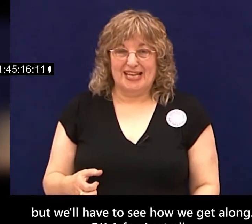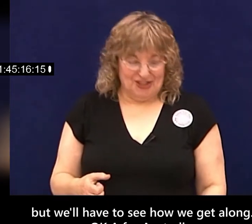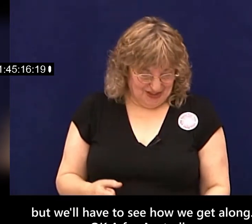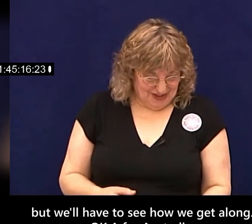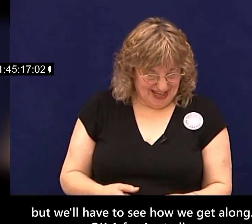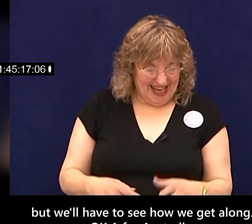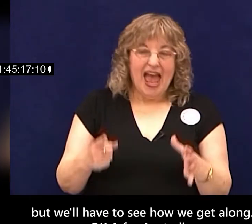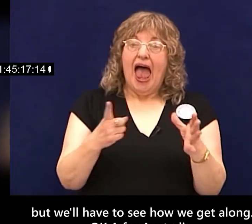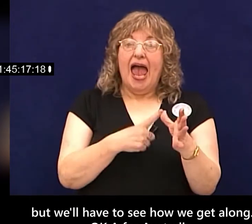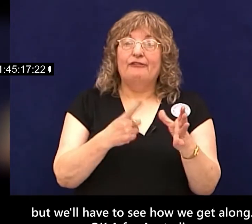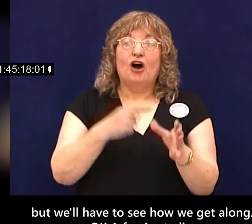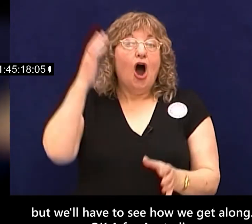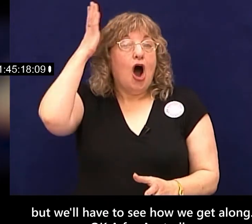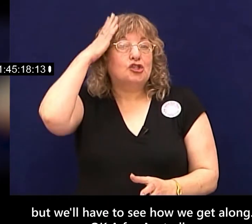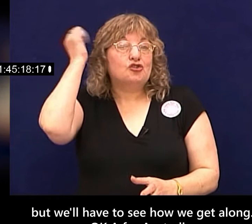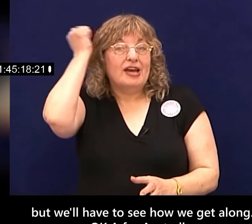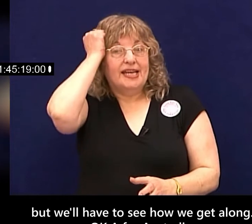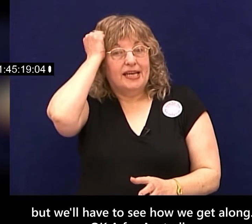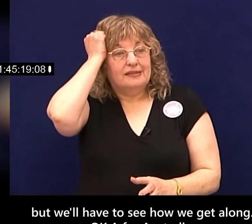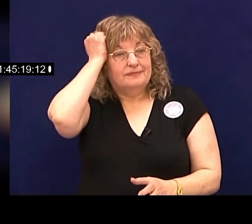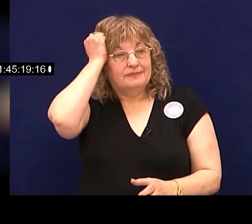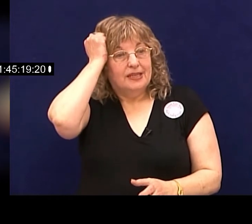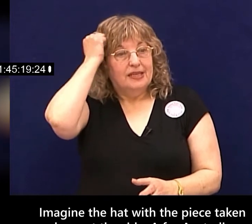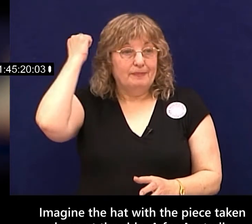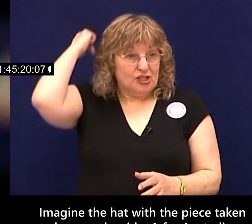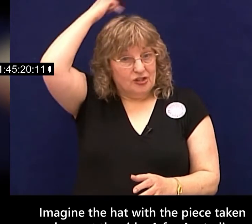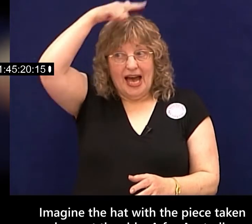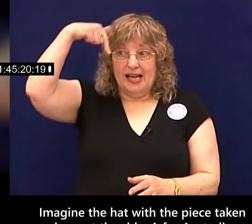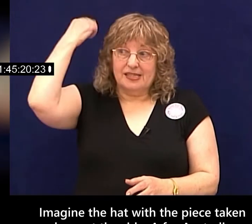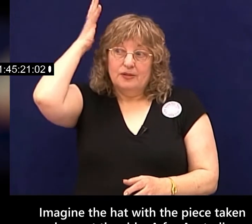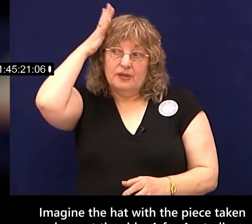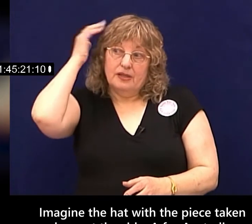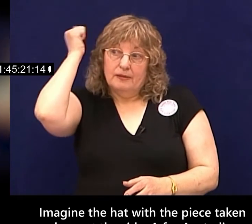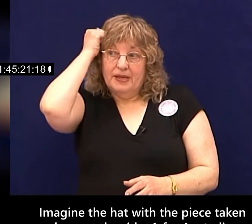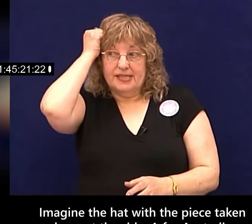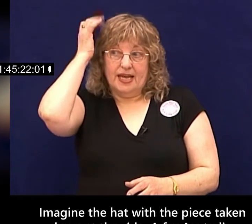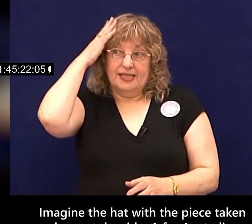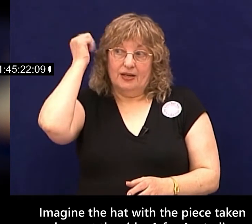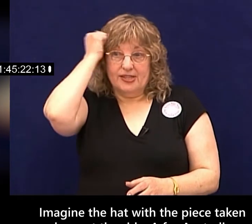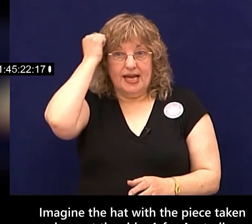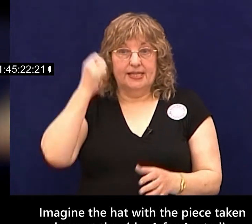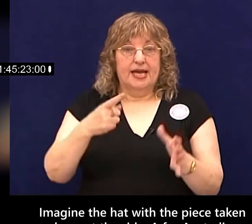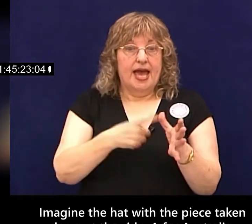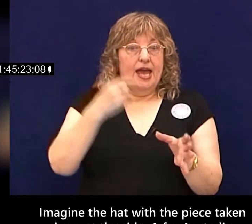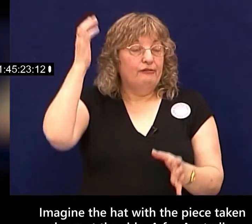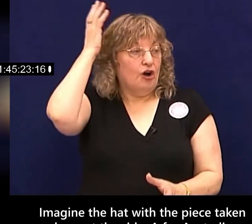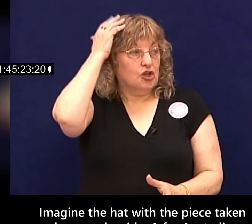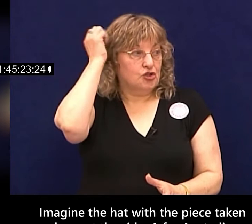along. Okay, A for Australia. Imagine the hat with the piece taken down at the side. A for